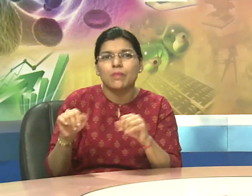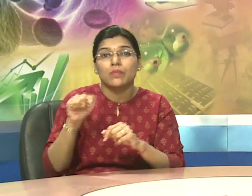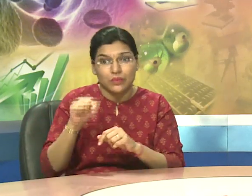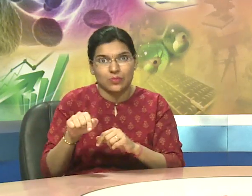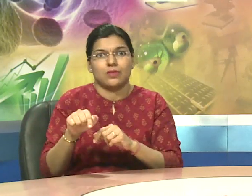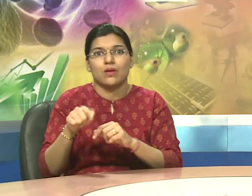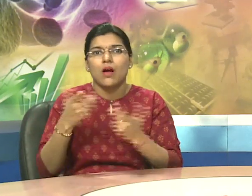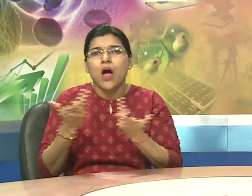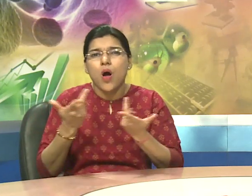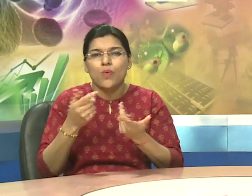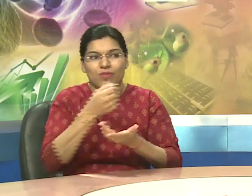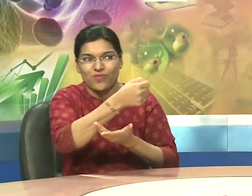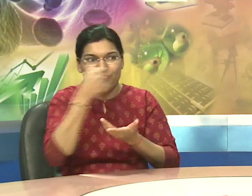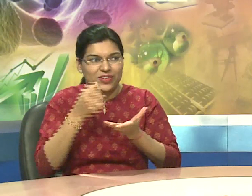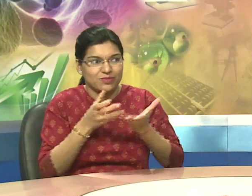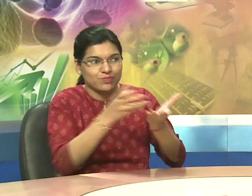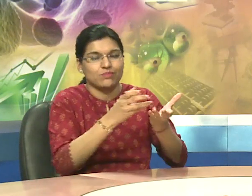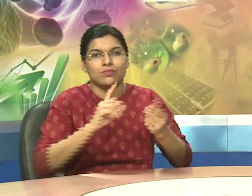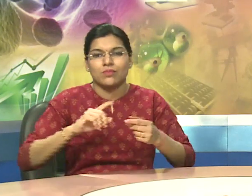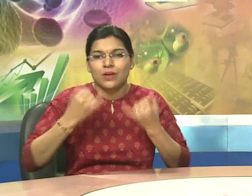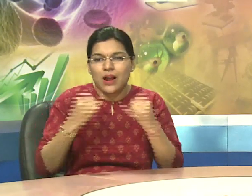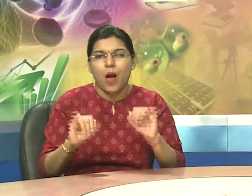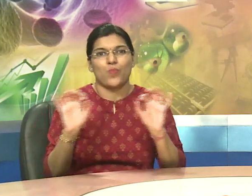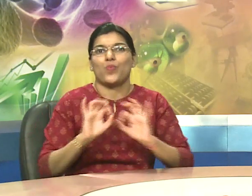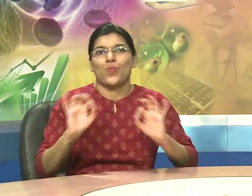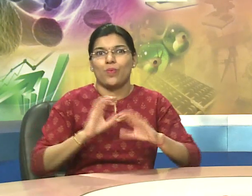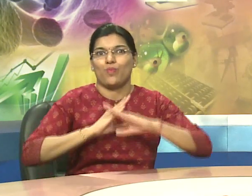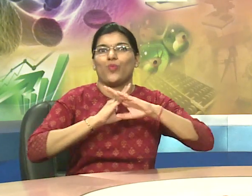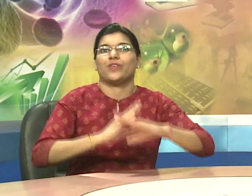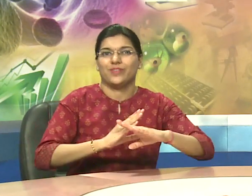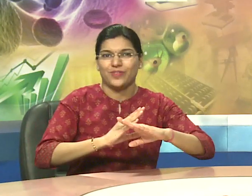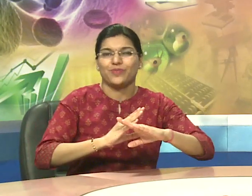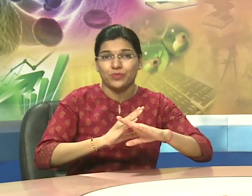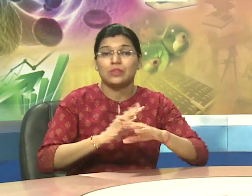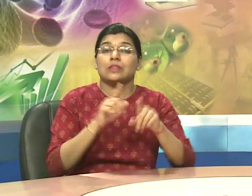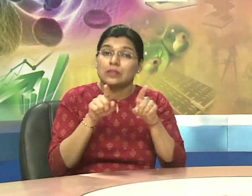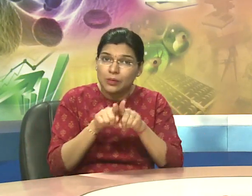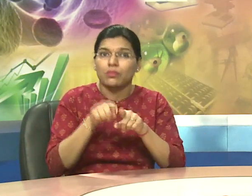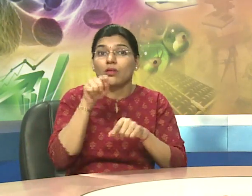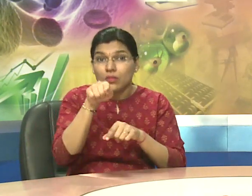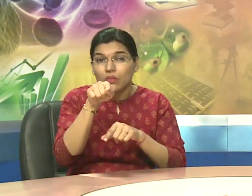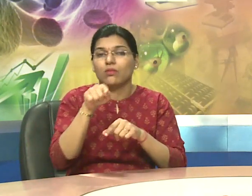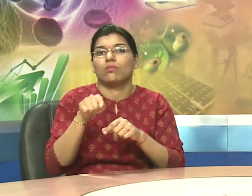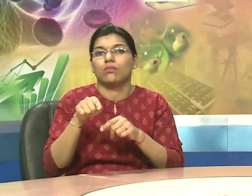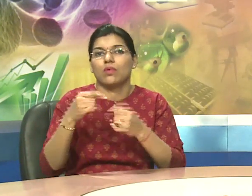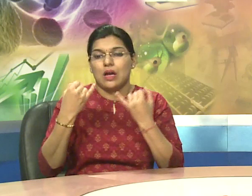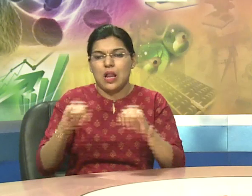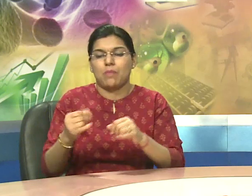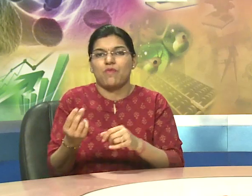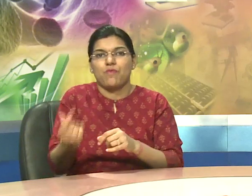adverse fastly. For example, tomato, if we won't put them in